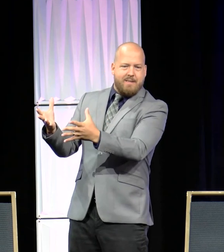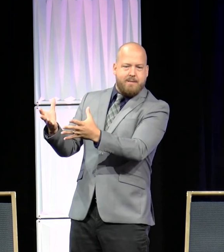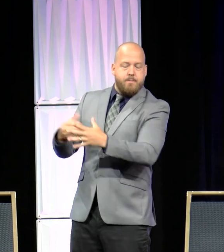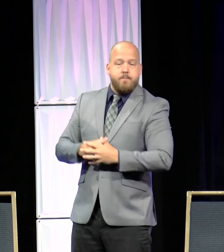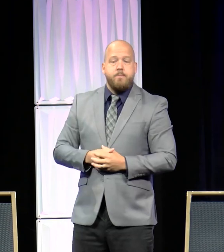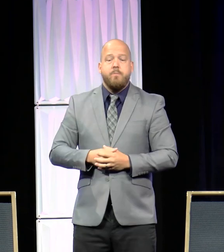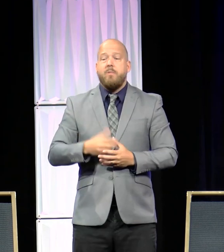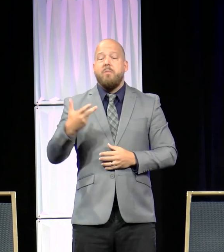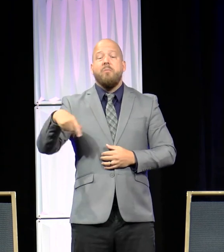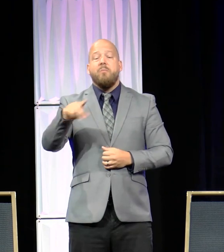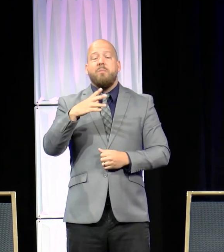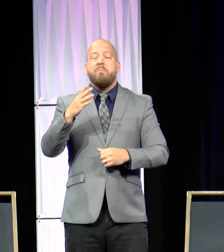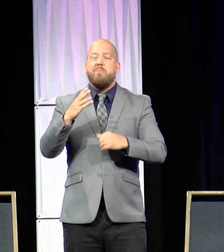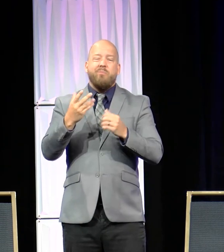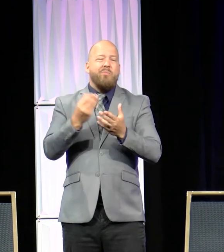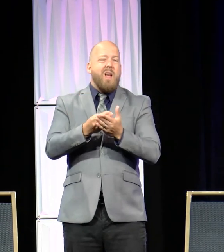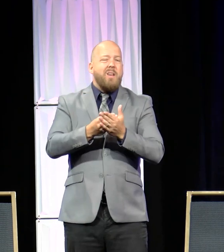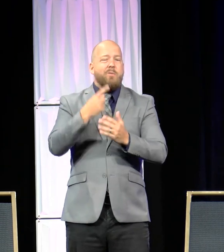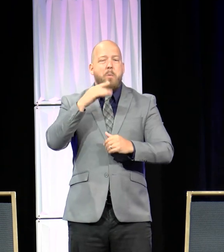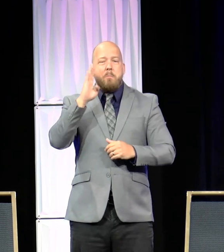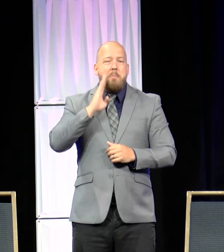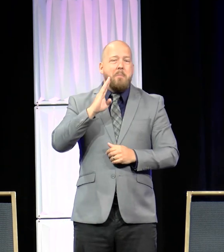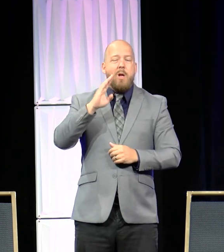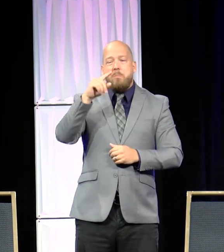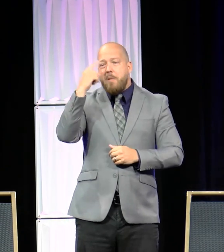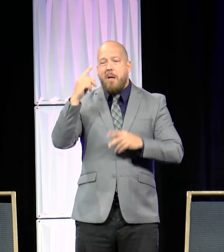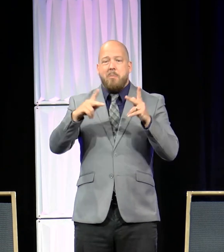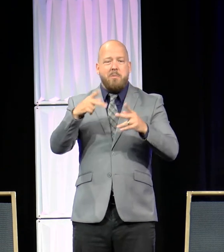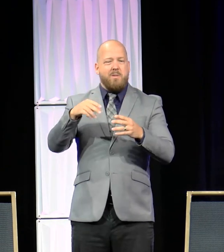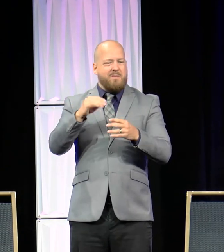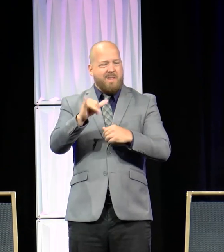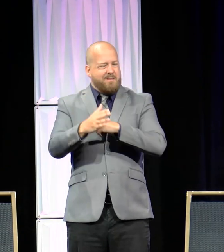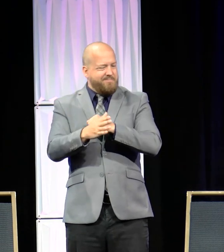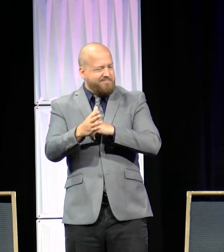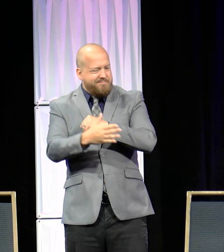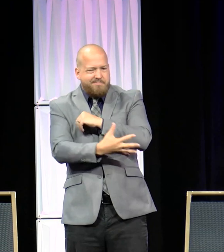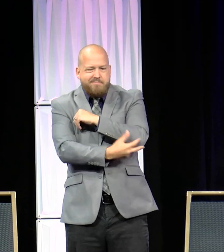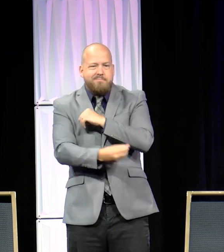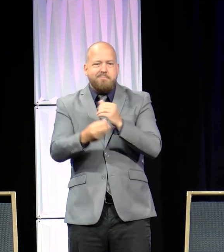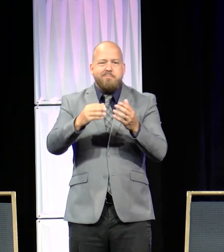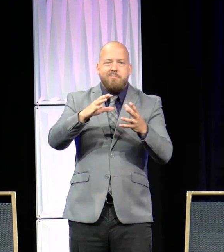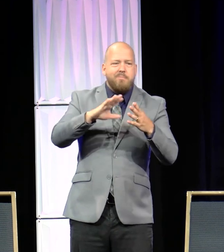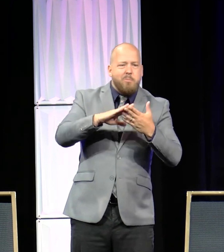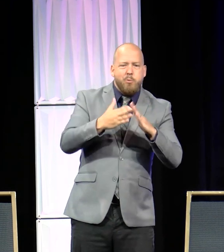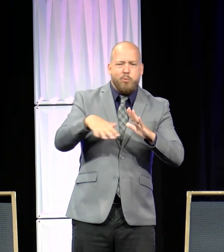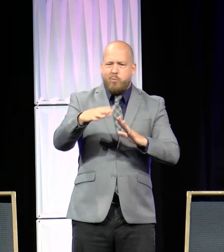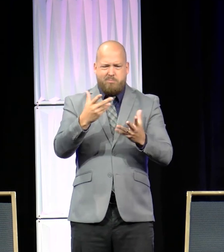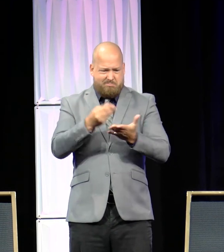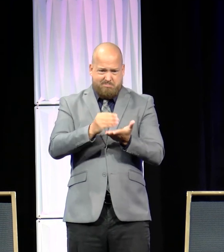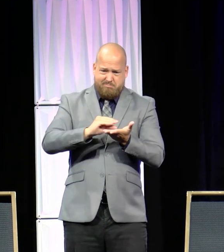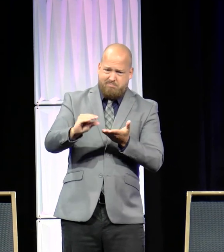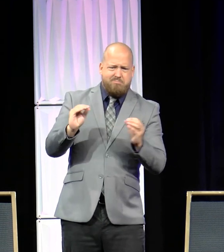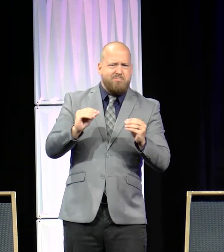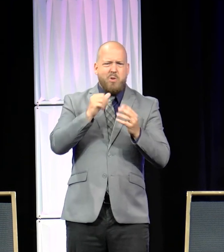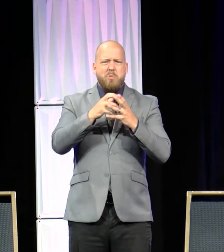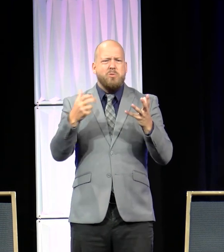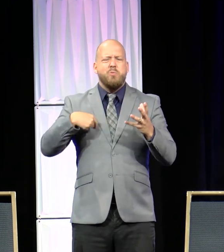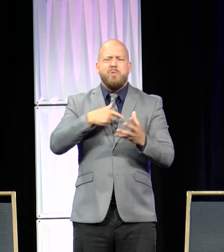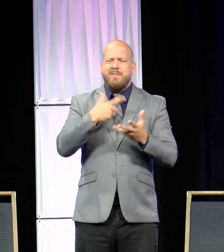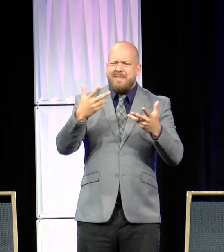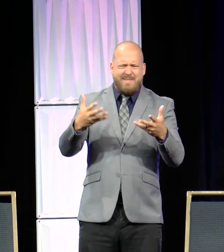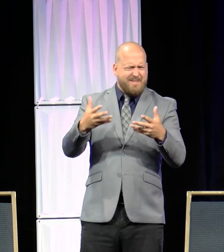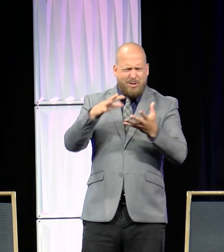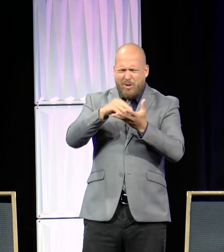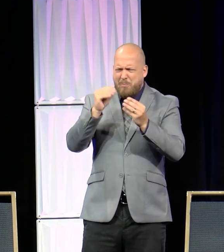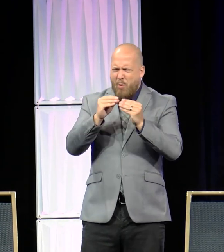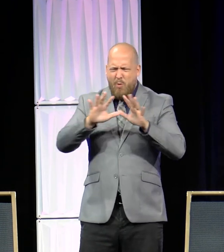general. And it began to bring me into spaces where I started learning in a very intentional way what undoing